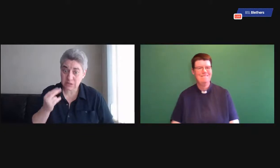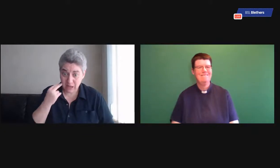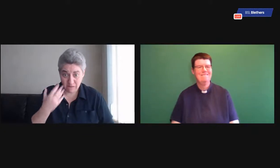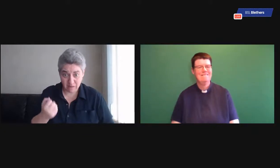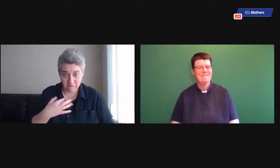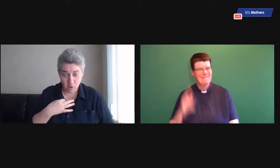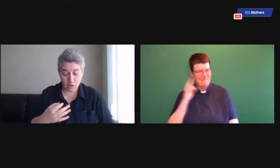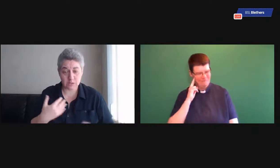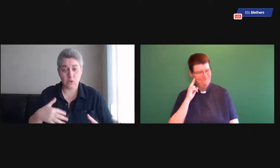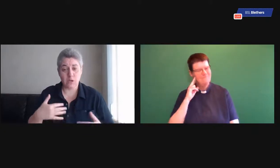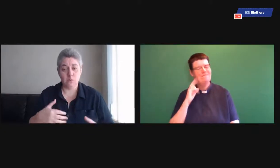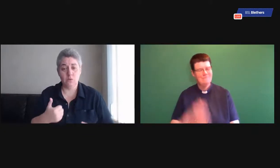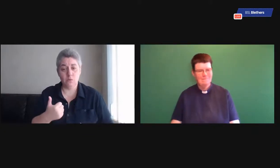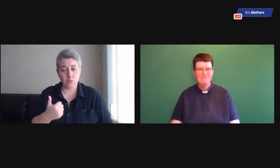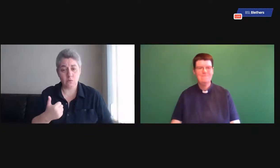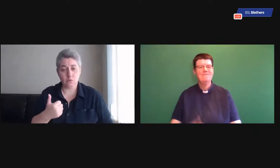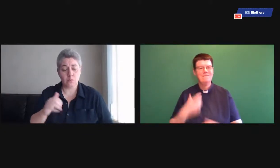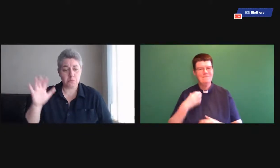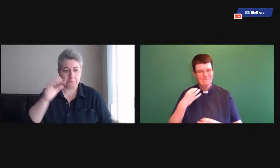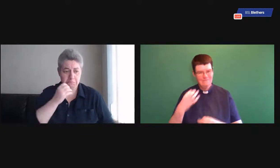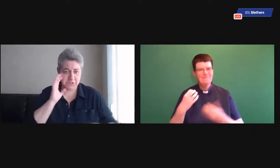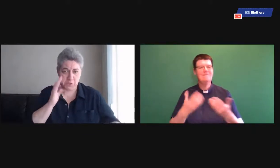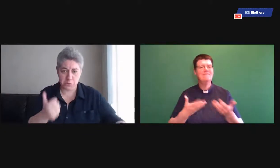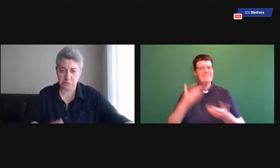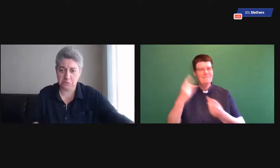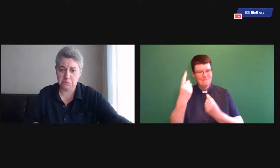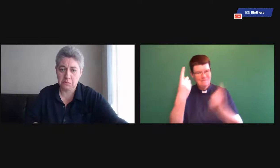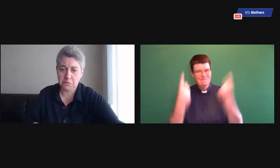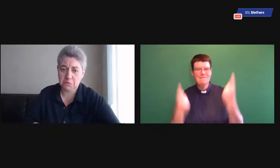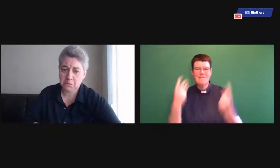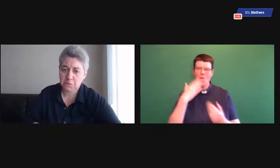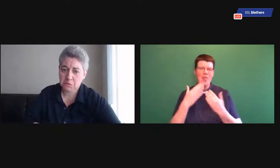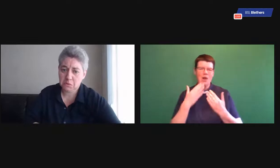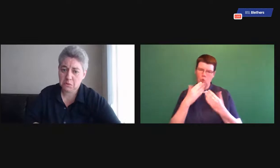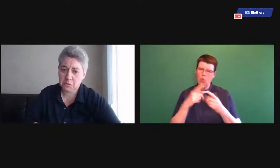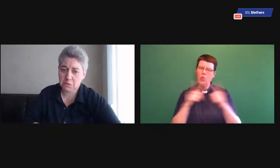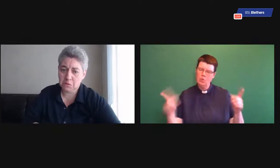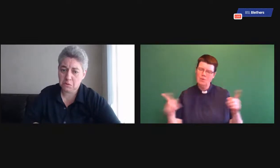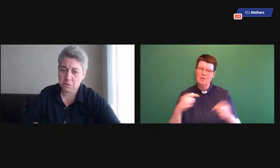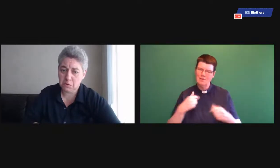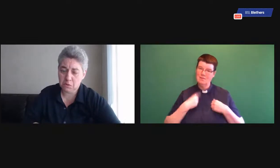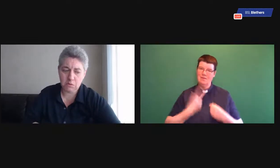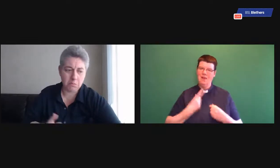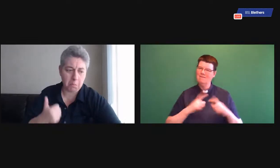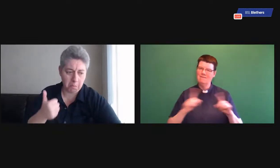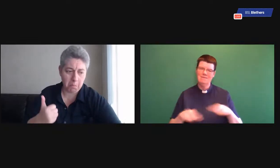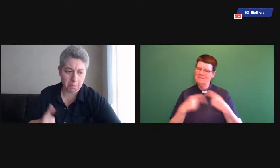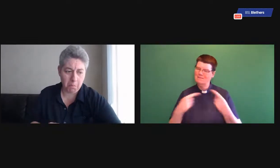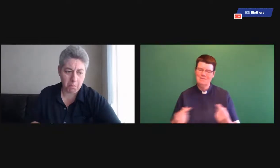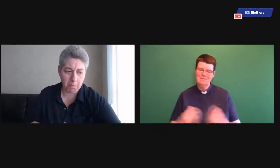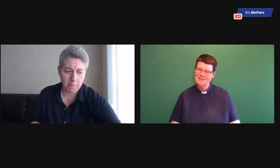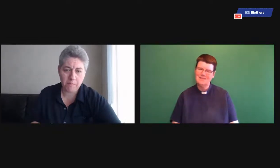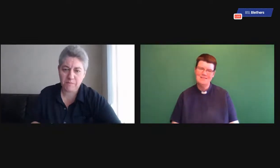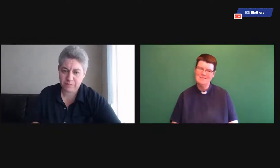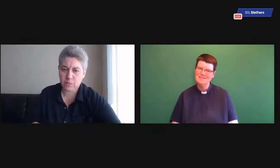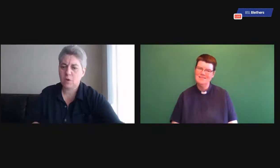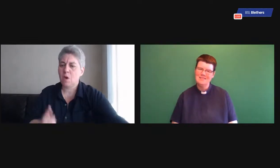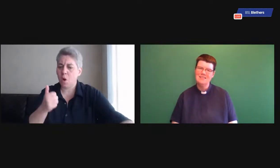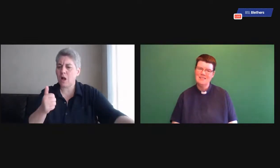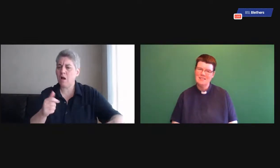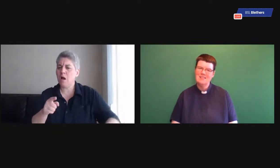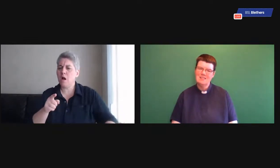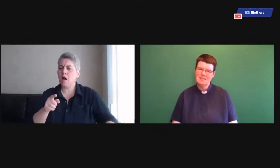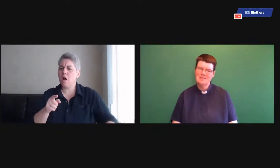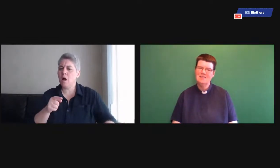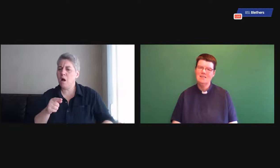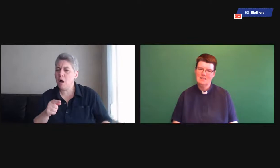much help, and they're deaf, and these volunteers are deaf. Yes, they I just thank you to all of them. I could not